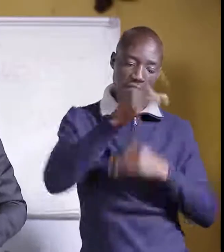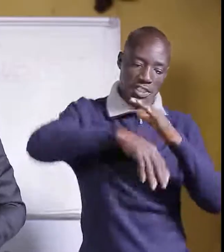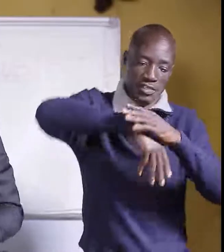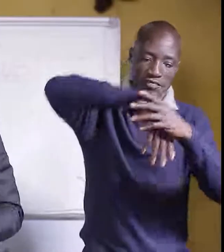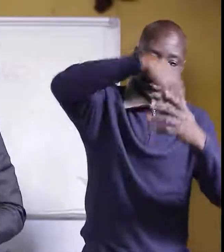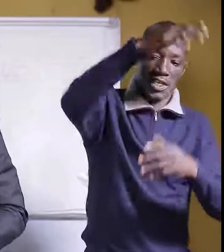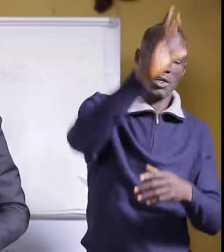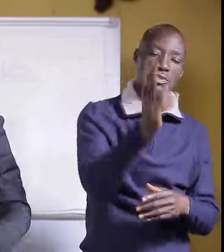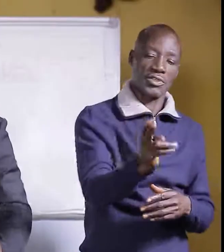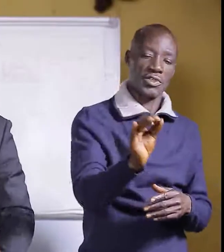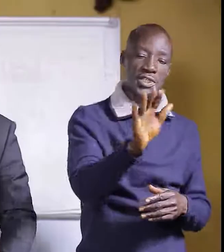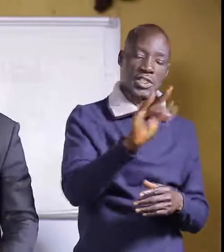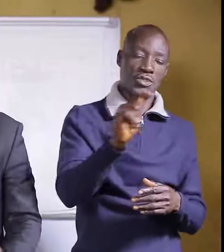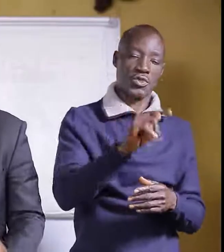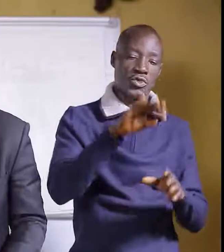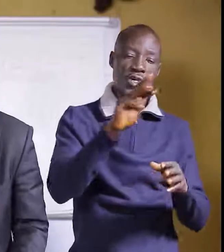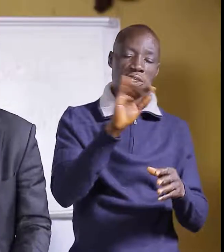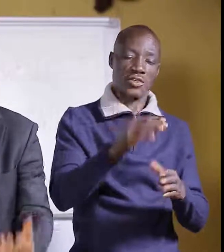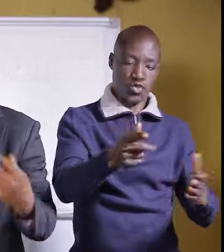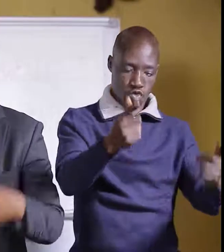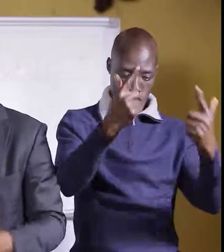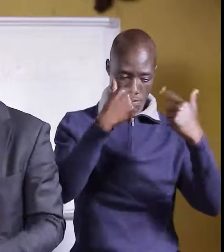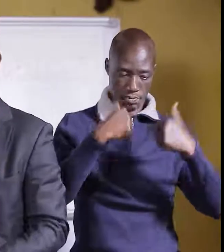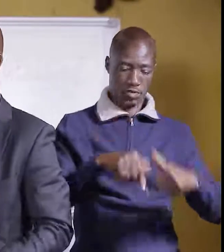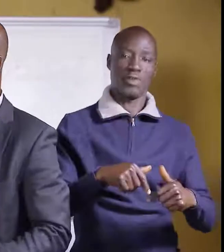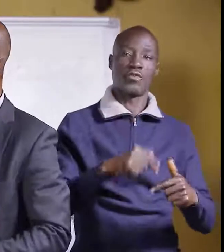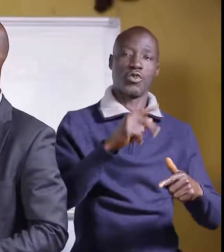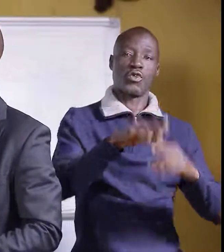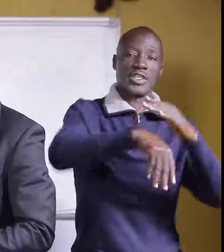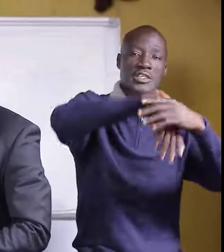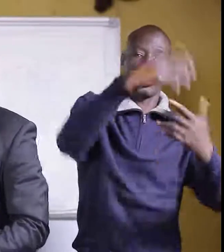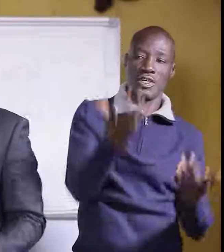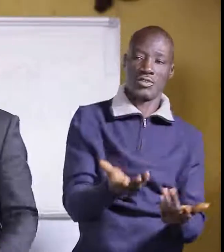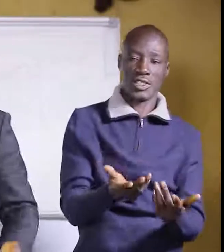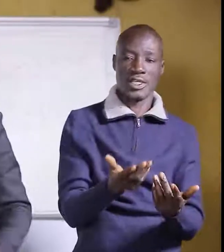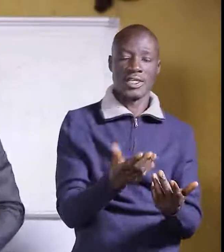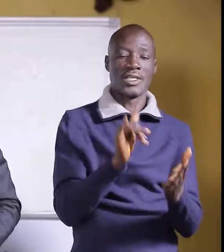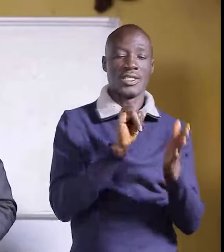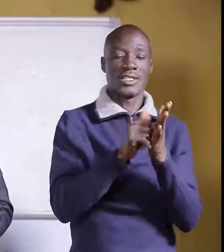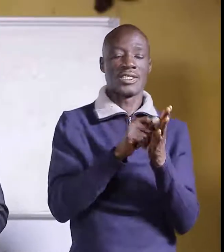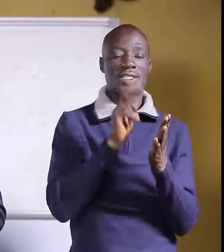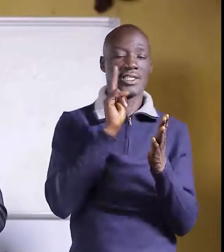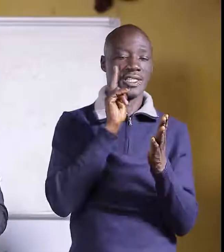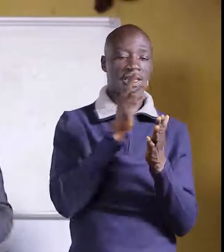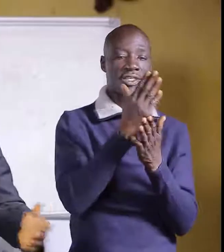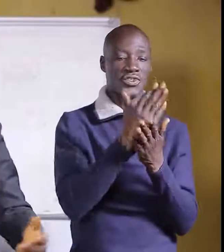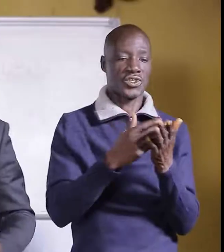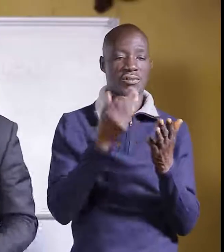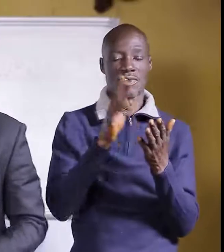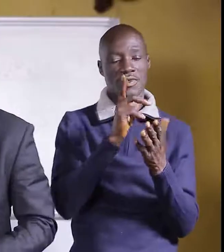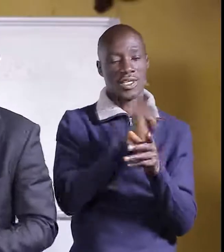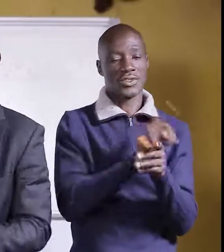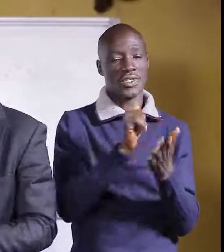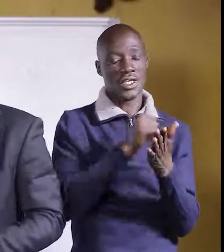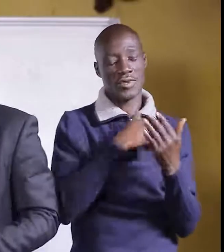heat energy, or endothermic, meaning absorption of heat energy. You have seen this in our previous